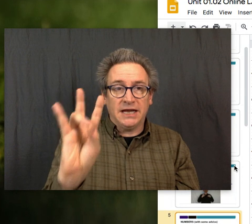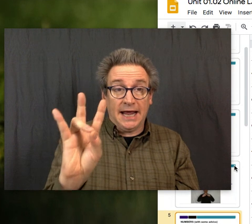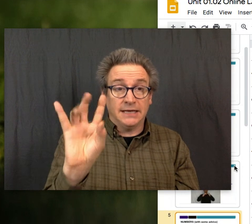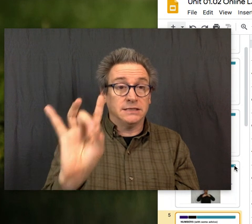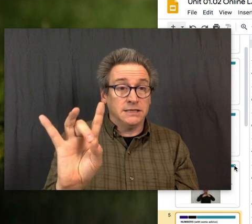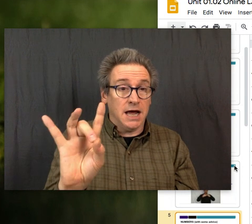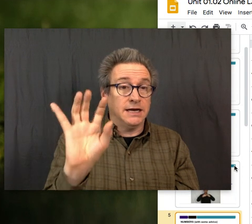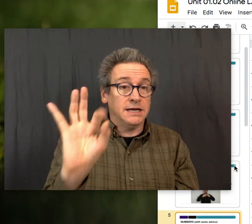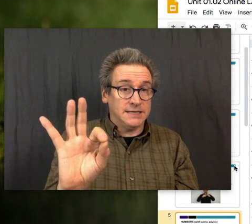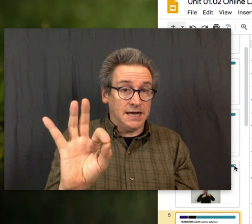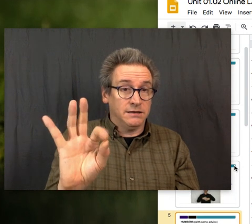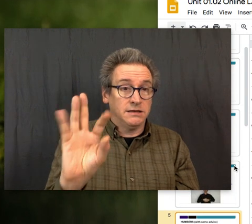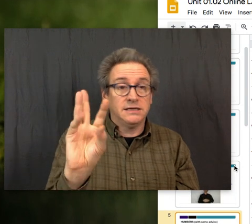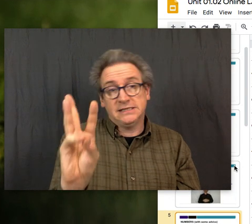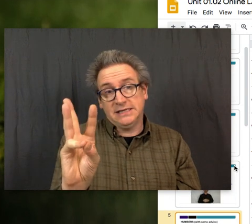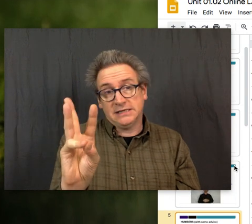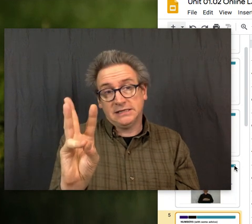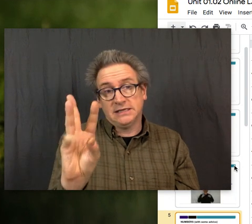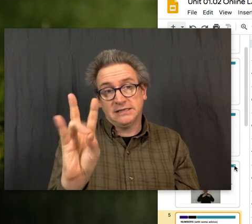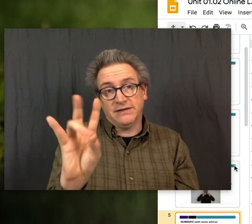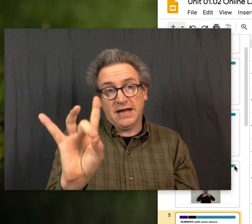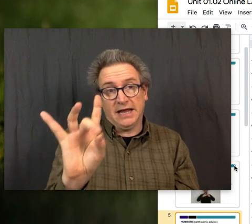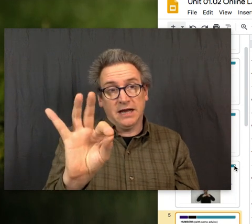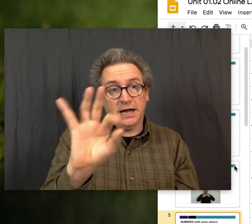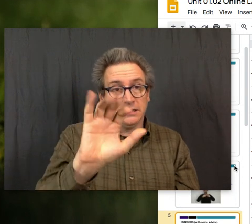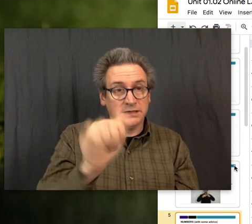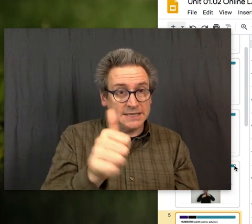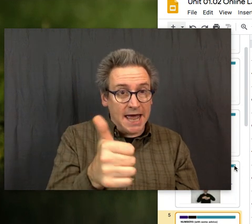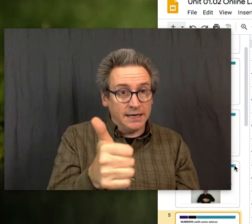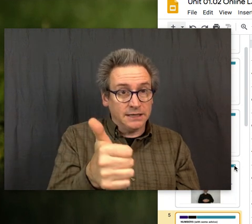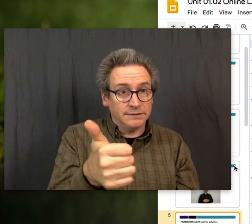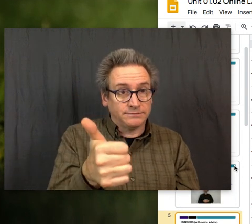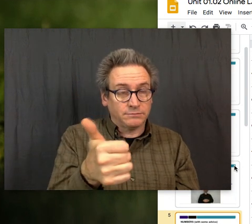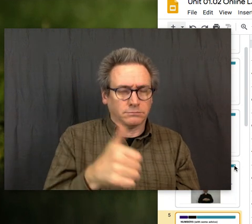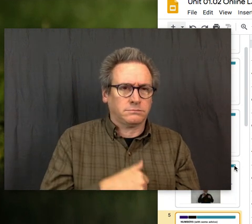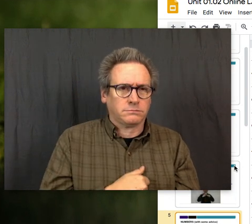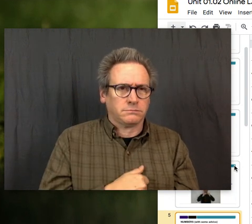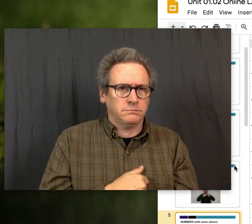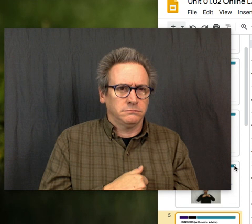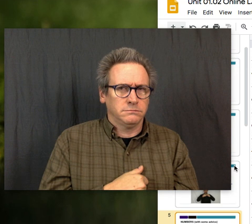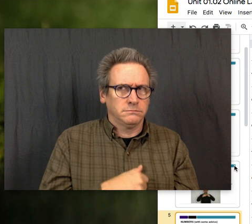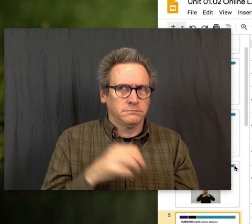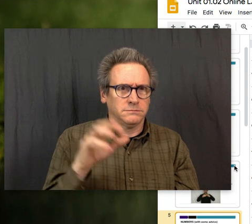7, 8, 9, 10. 6, 7, 8, 9, 10.